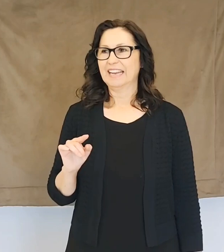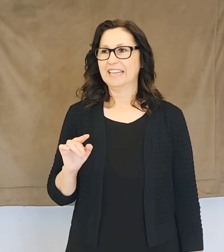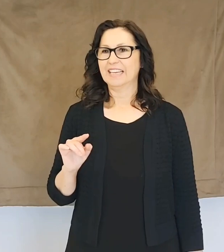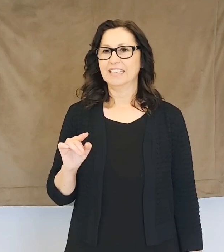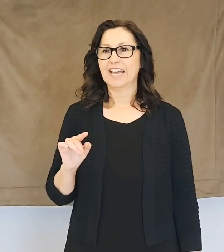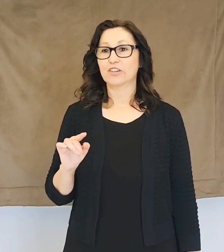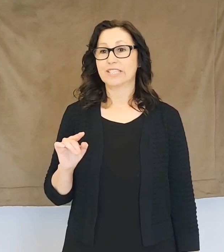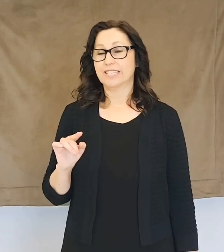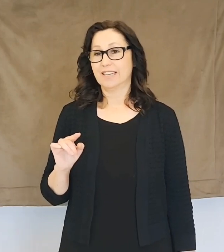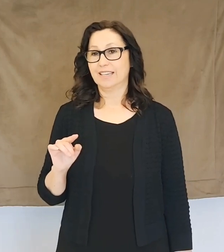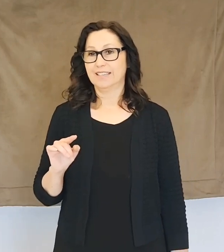The letter C. I